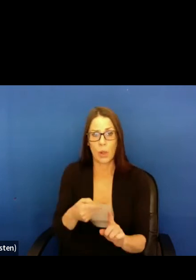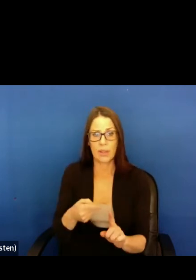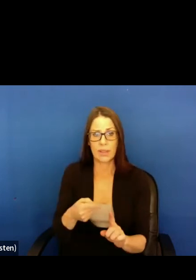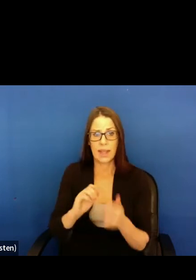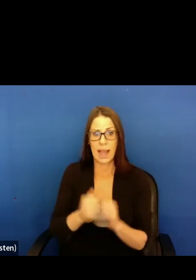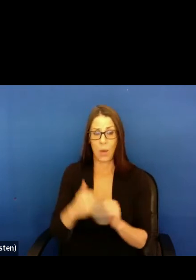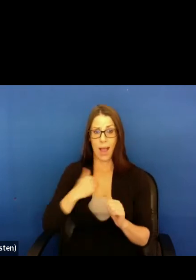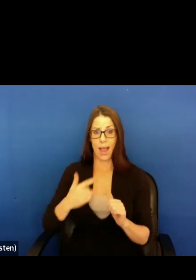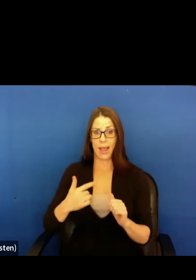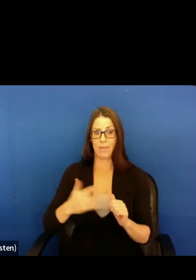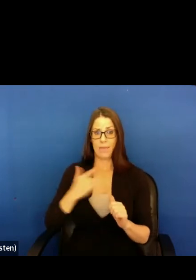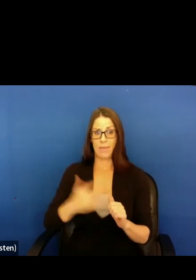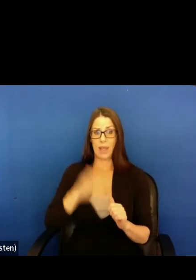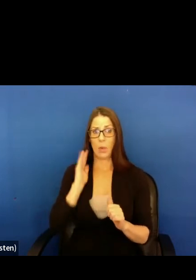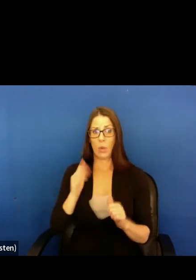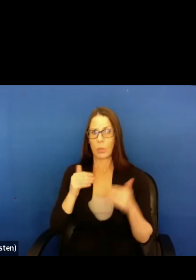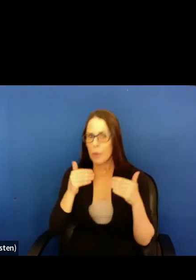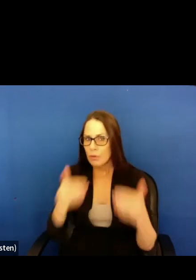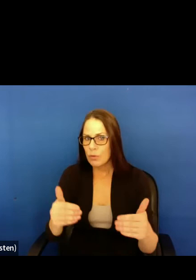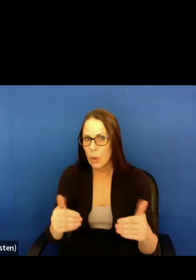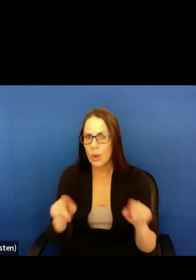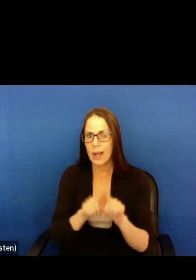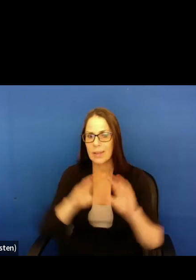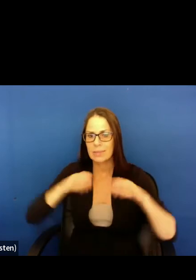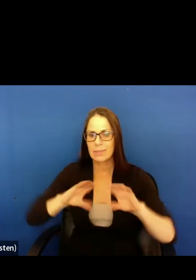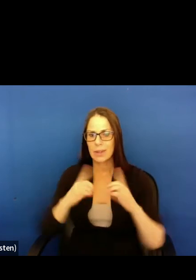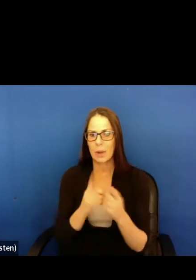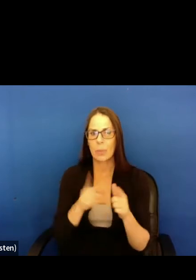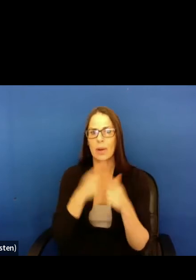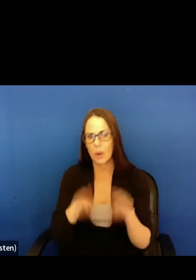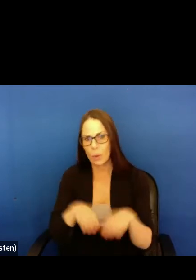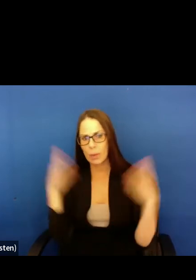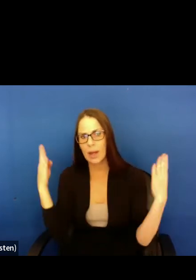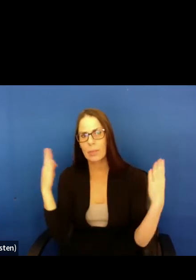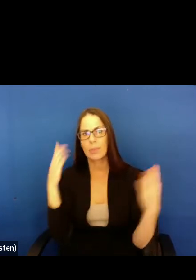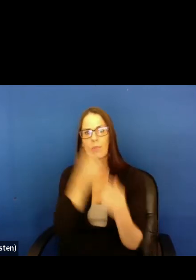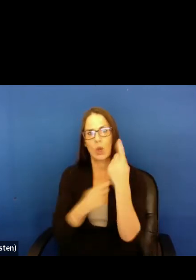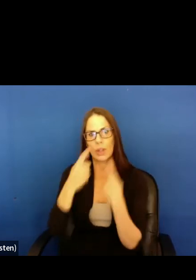as a planning department, and then take questions. So maybe open up to dialogue. I can't